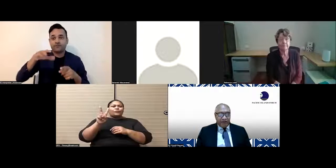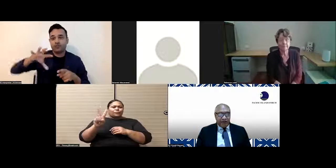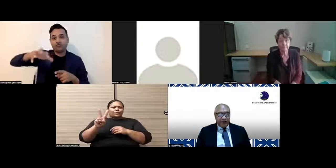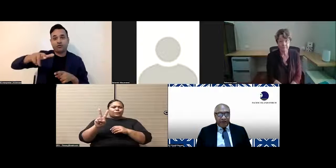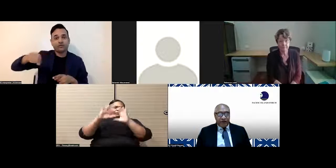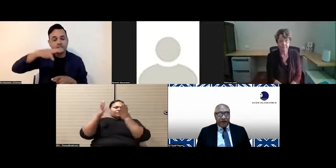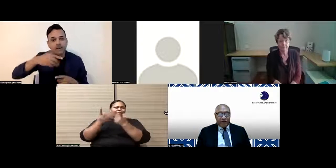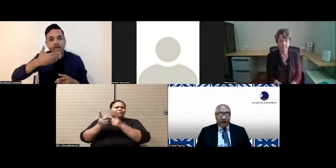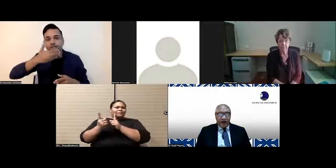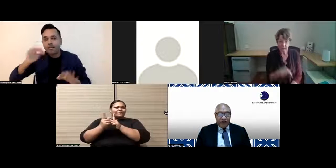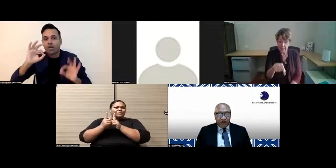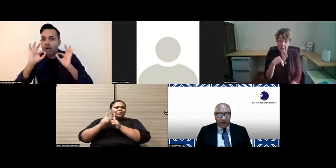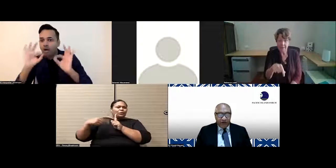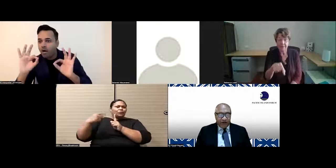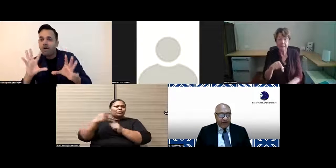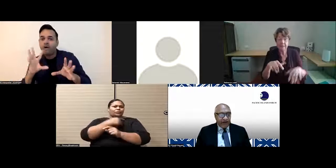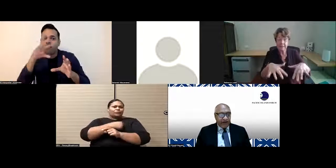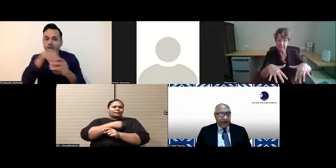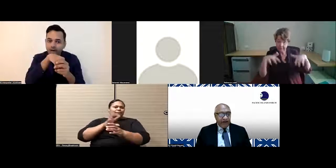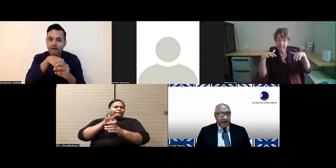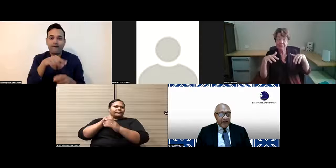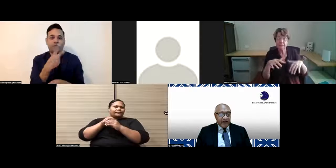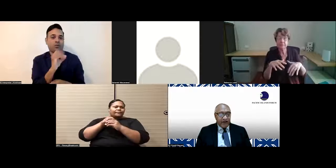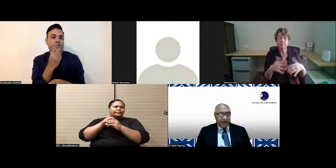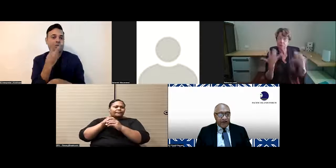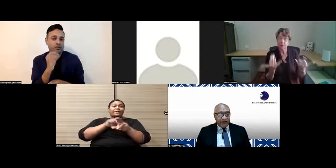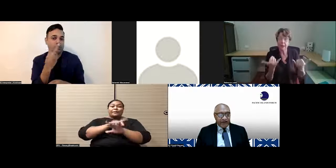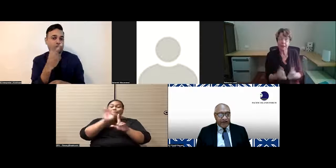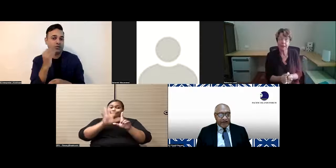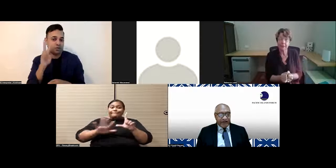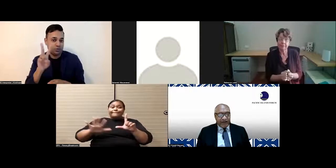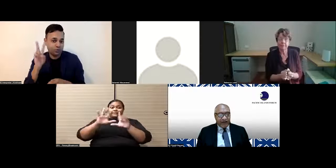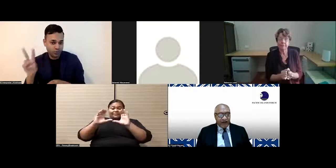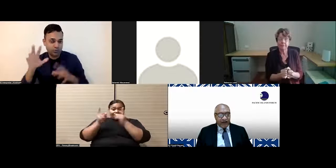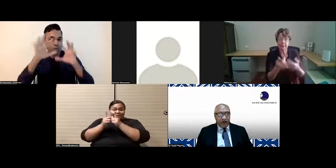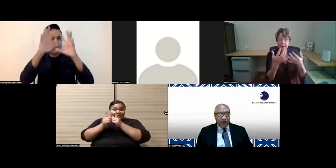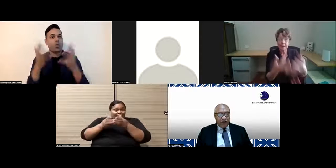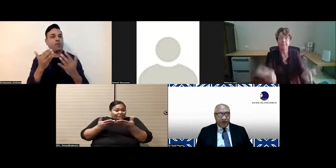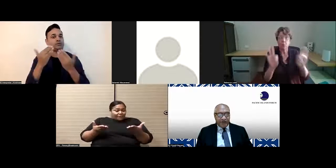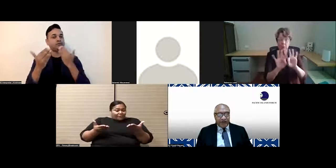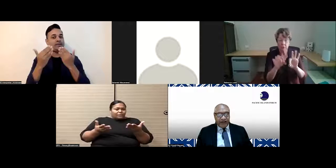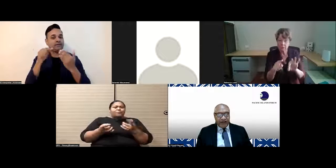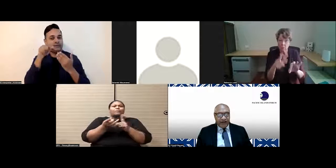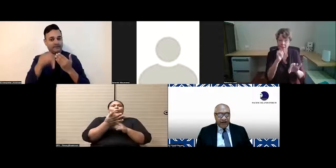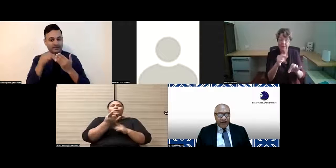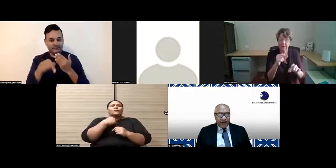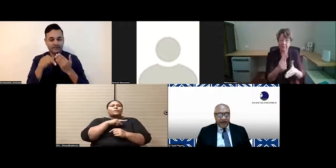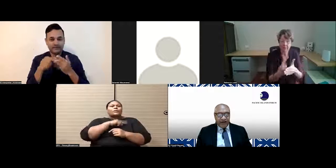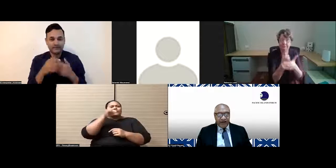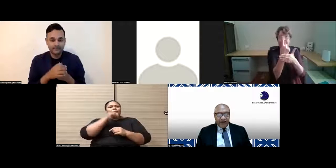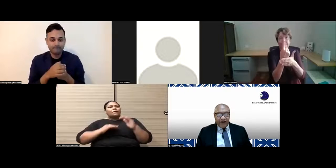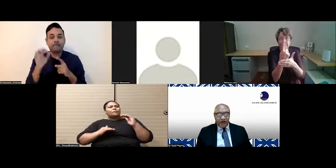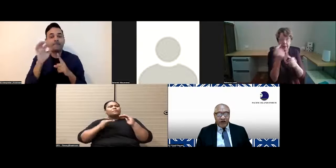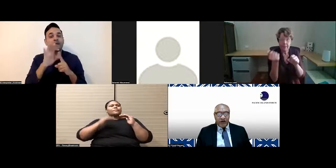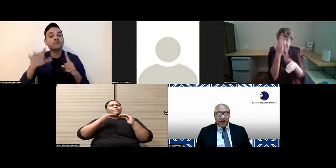is an important platform through which we can elevate the voice of Pacific global disability